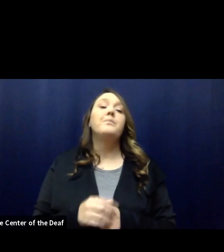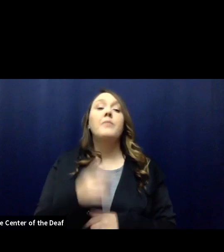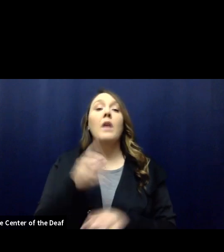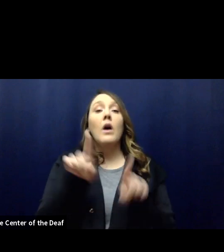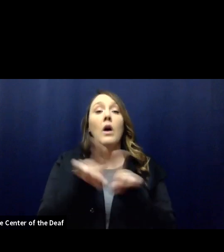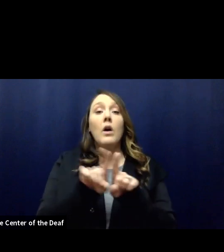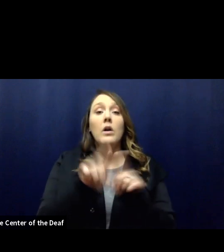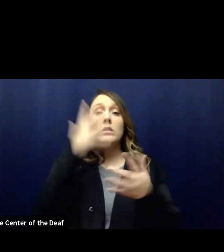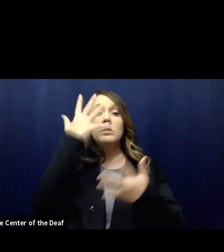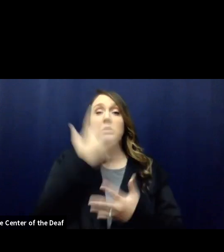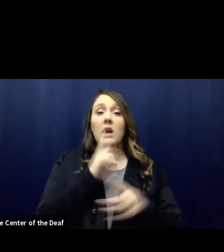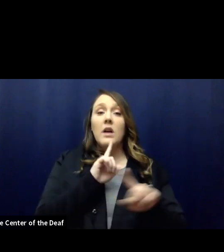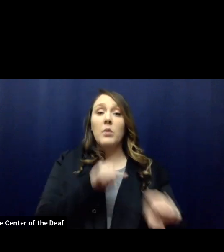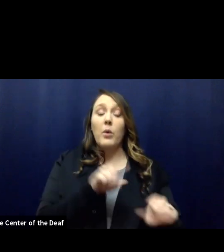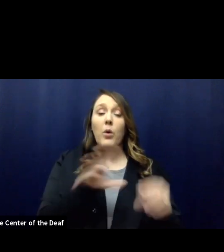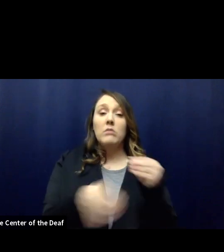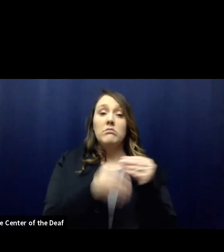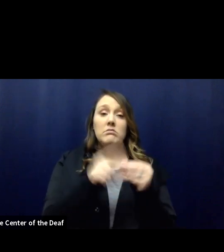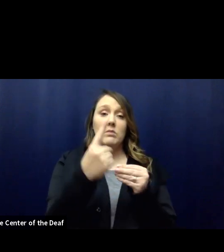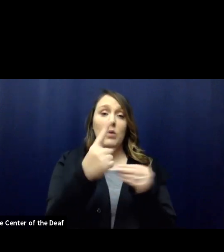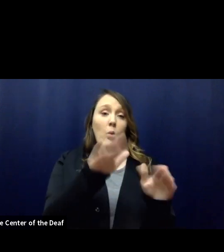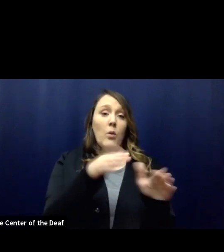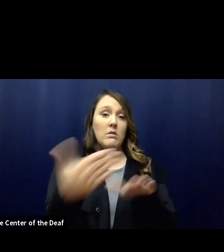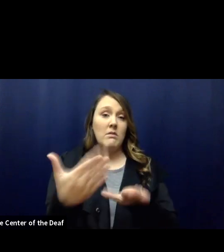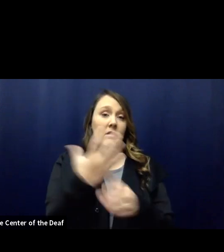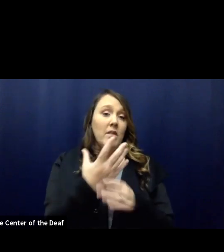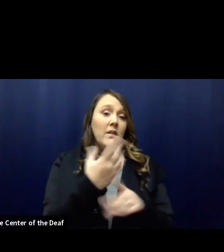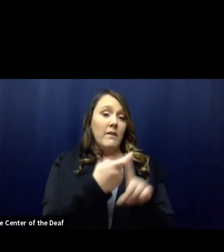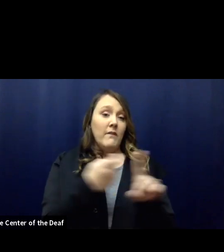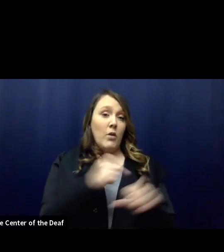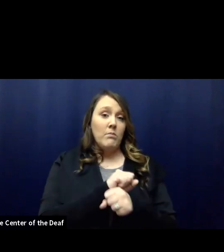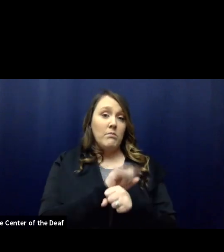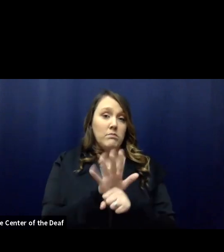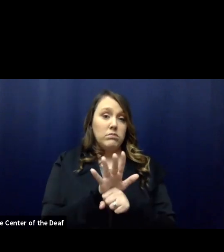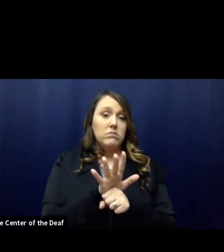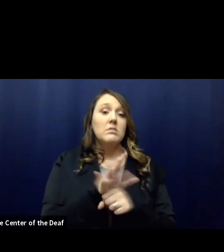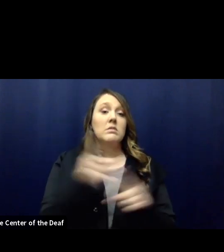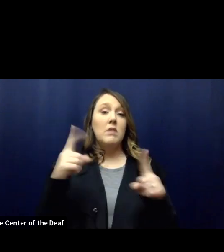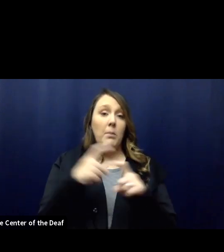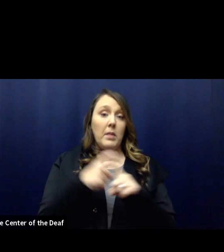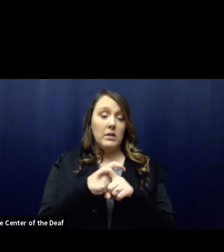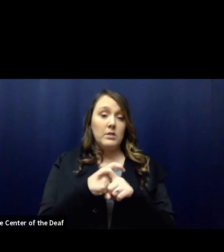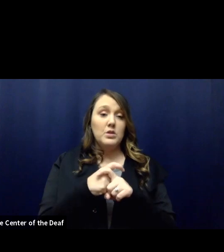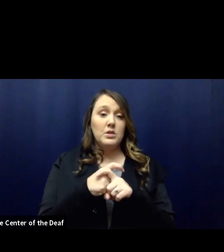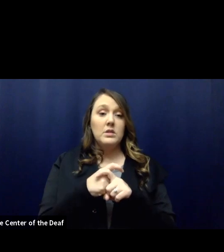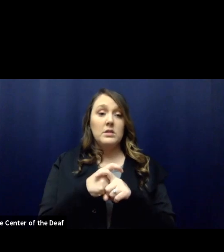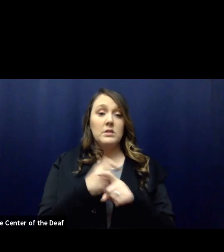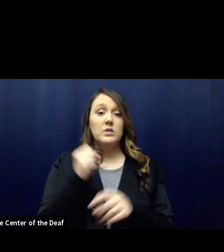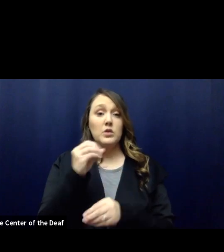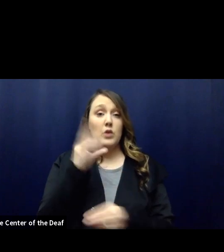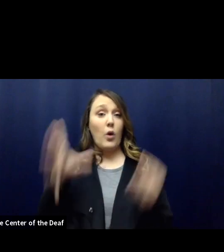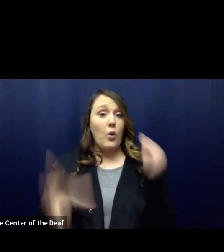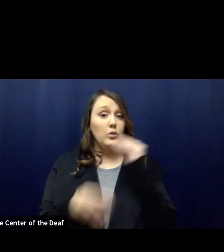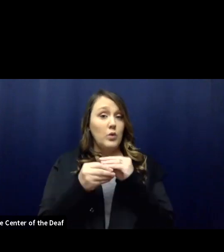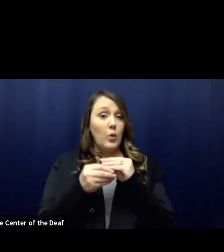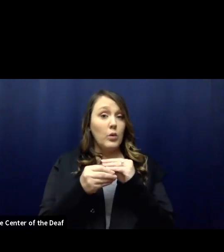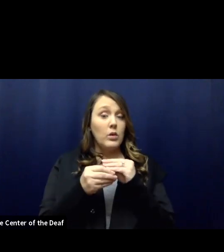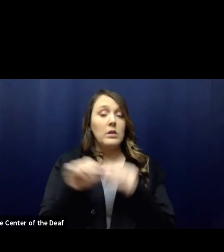to report that we had an additional death due to COVID-19 complications, bringing our total to